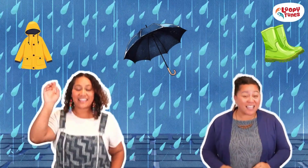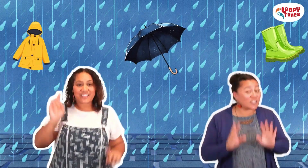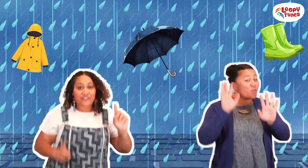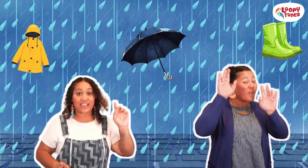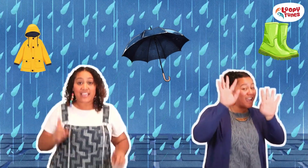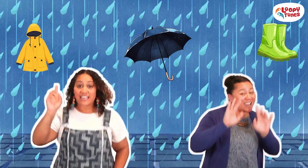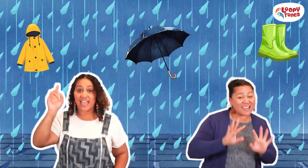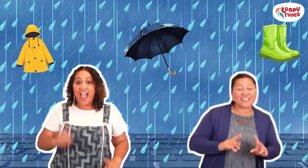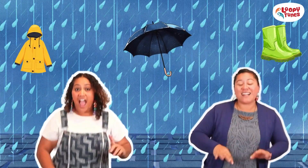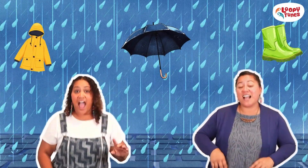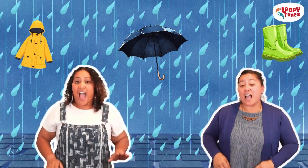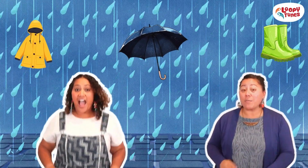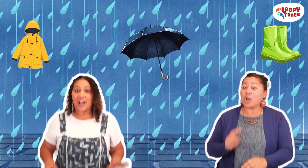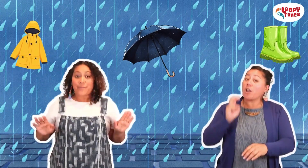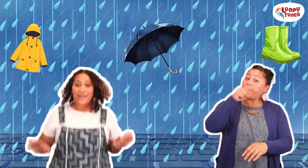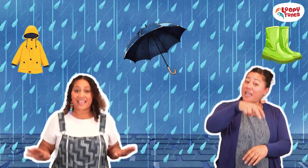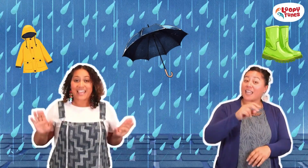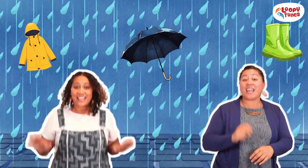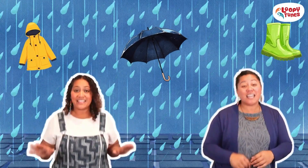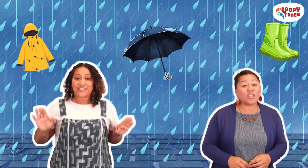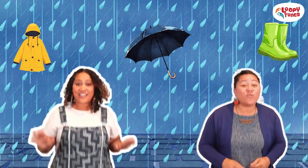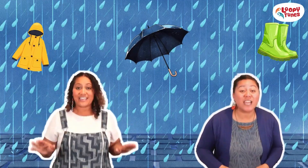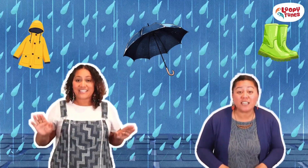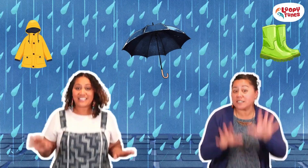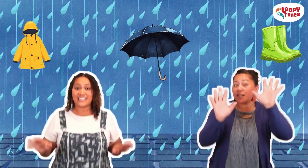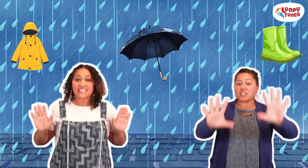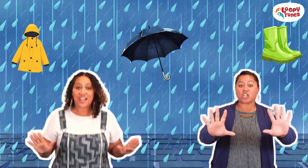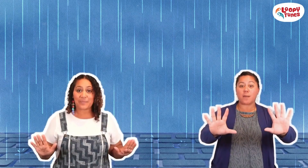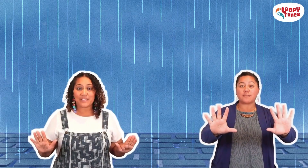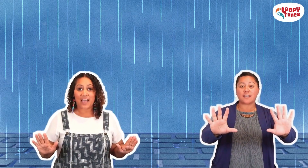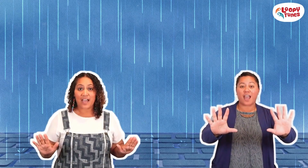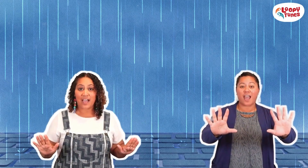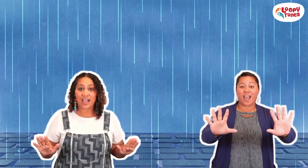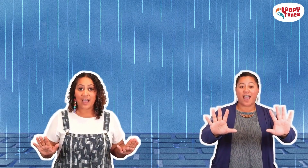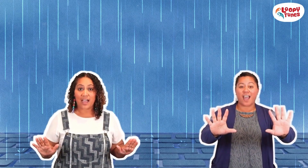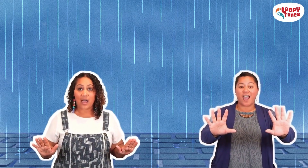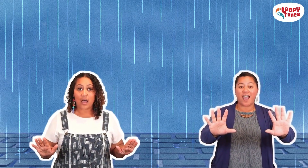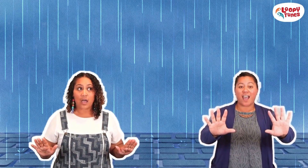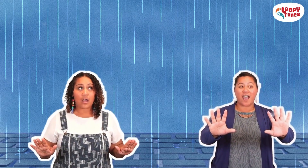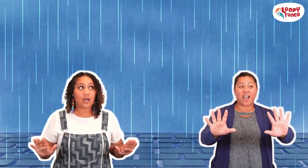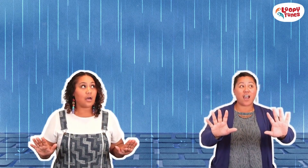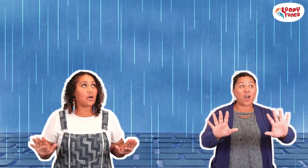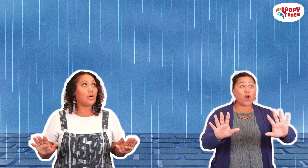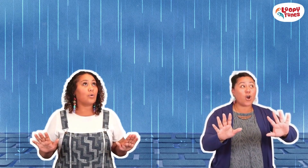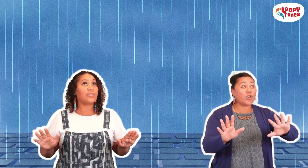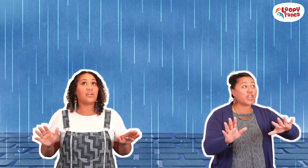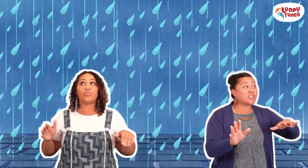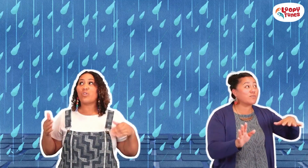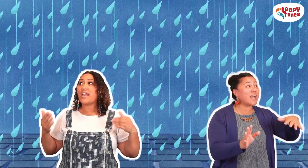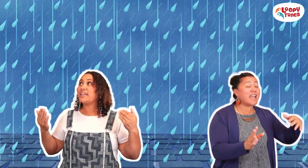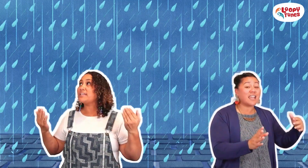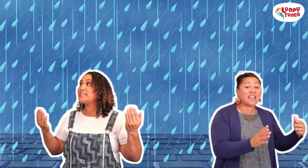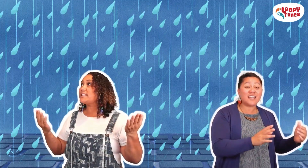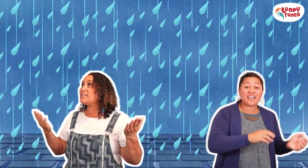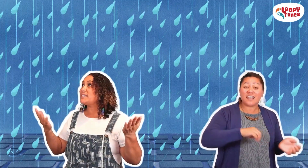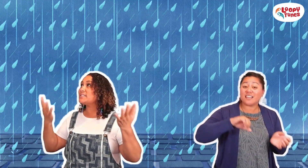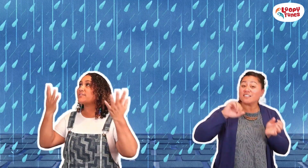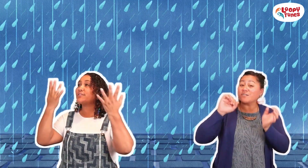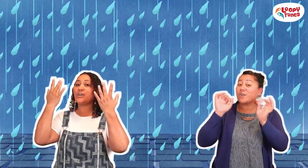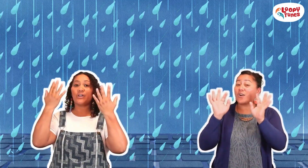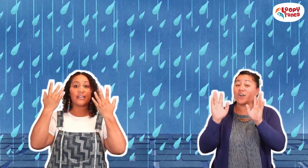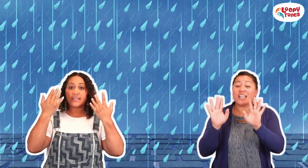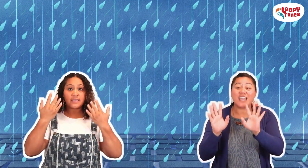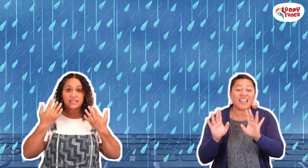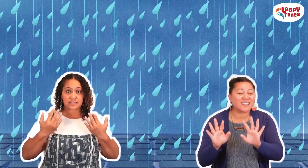Peck in the rain. I'll peck it in the rain until it stops. Oh, the rain